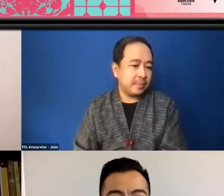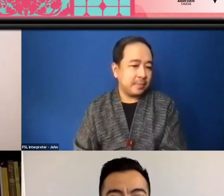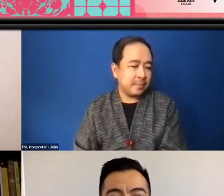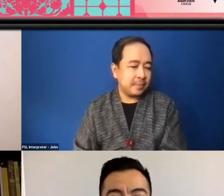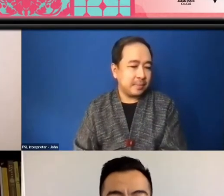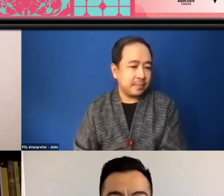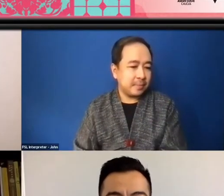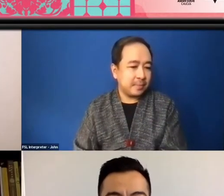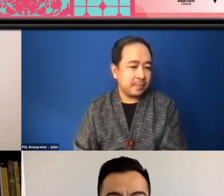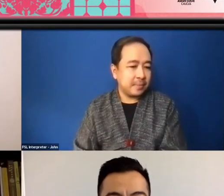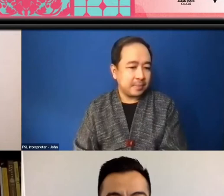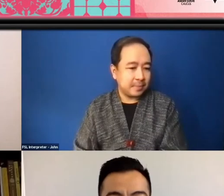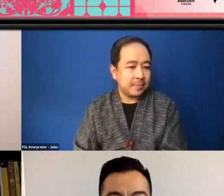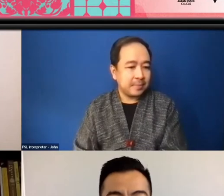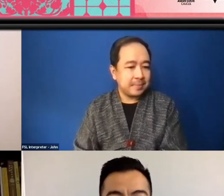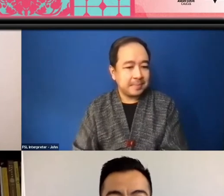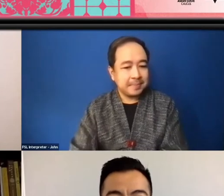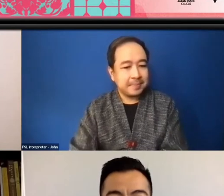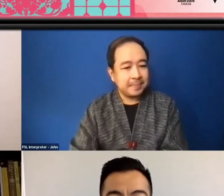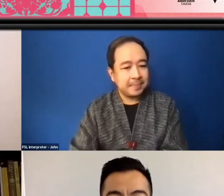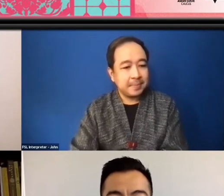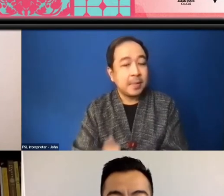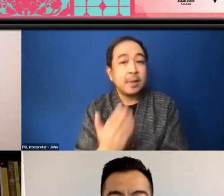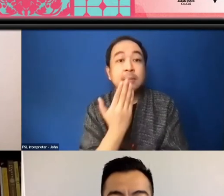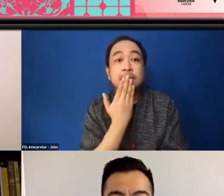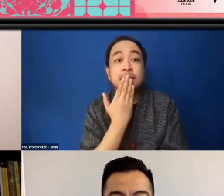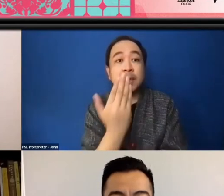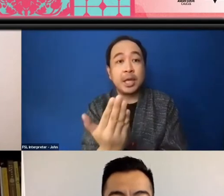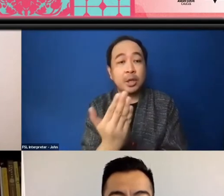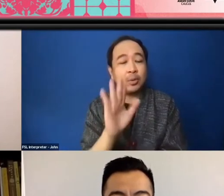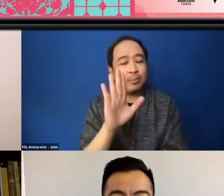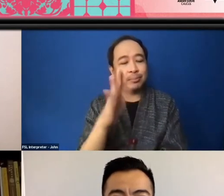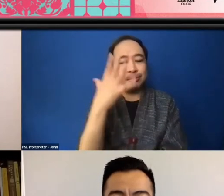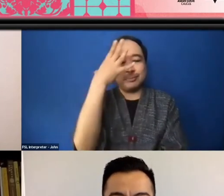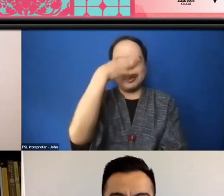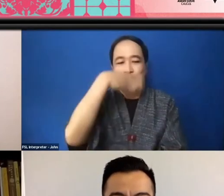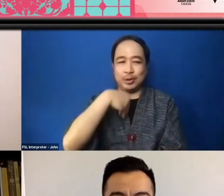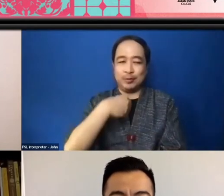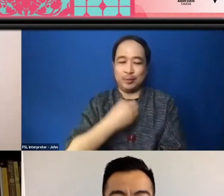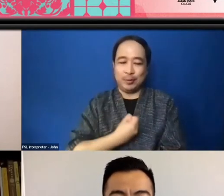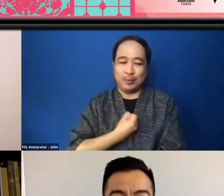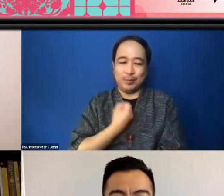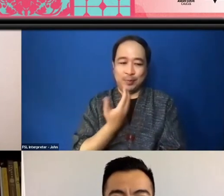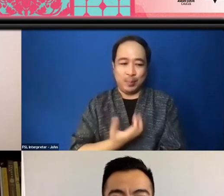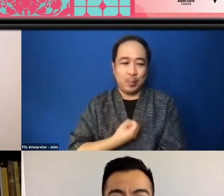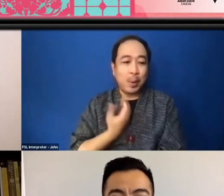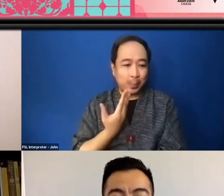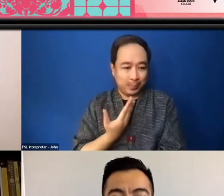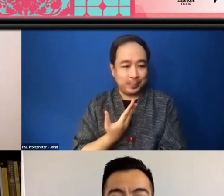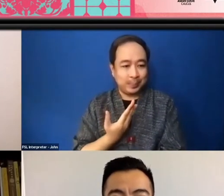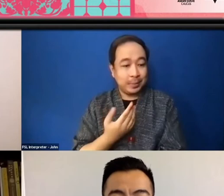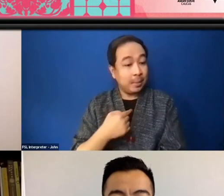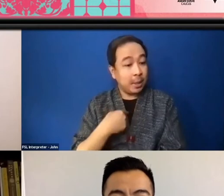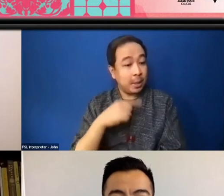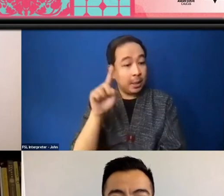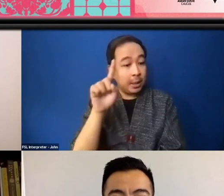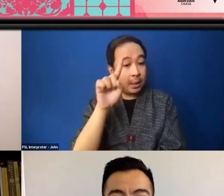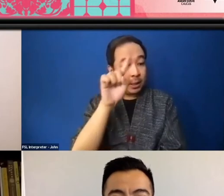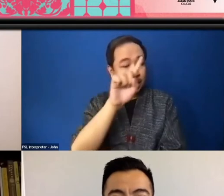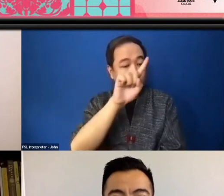Thank you, Steno, for that lovely poem. And I'd like to ask, what